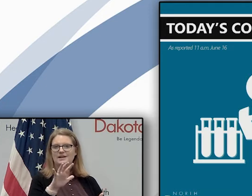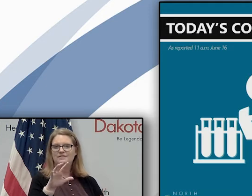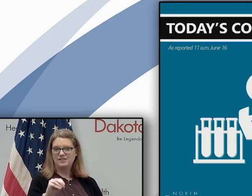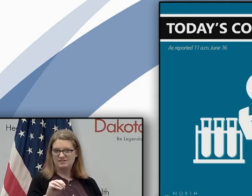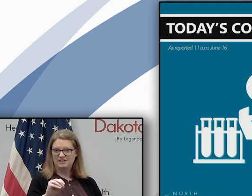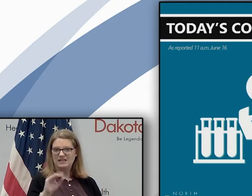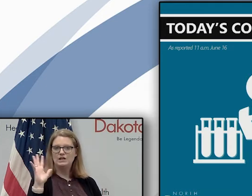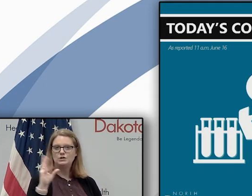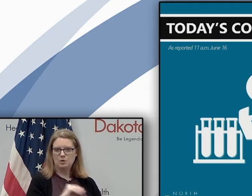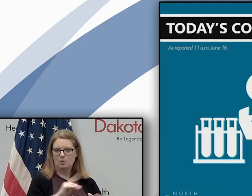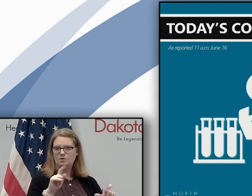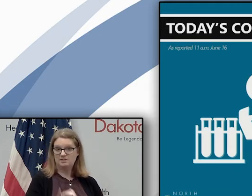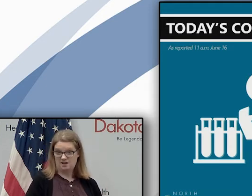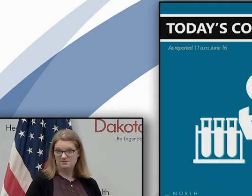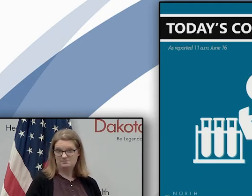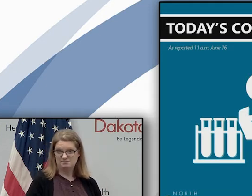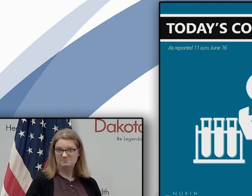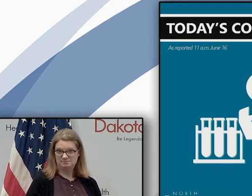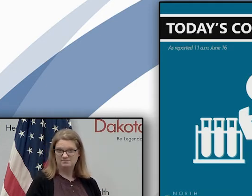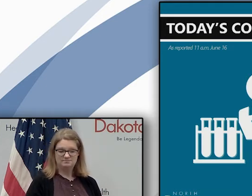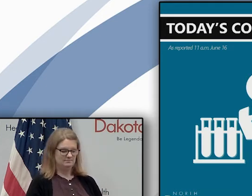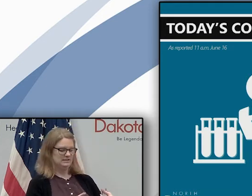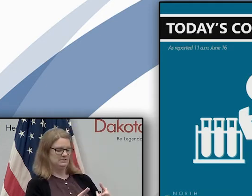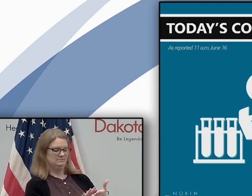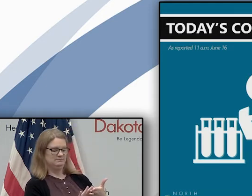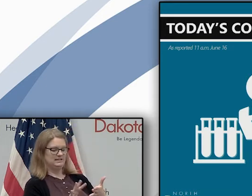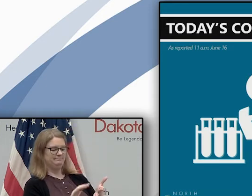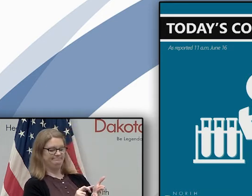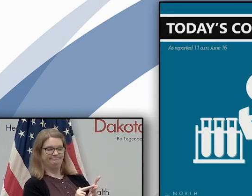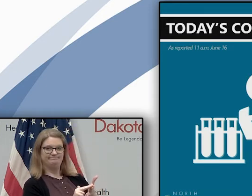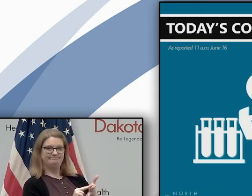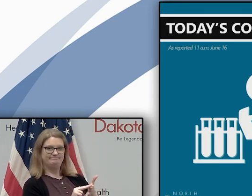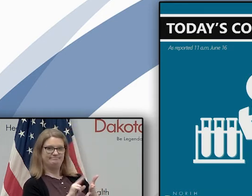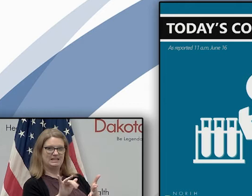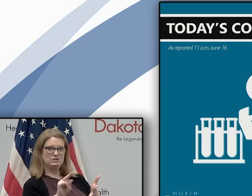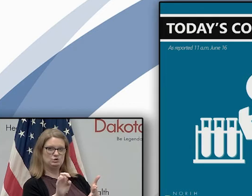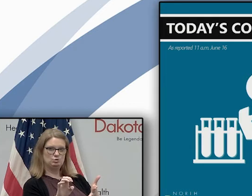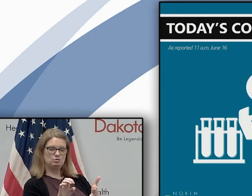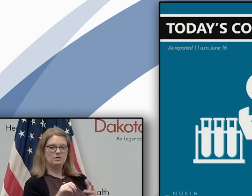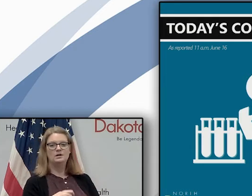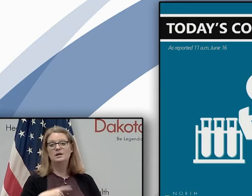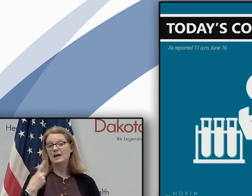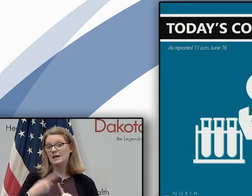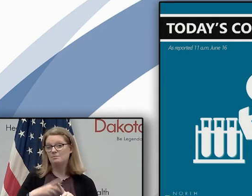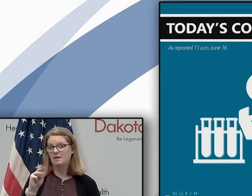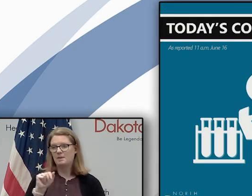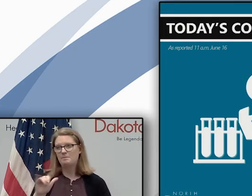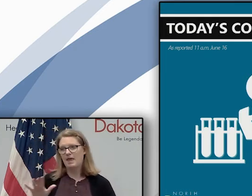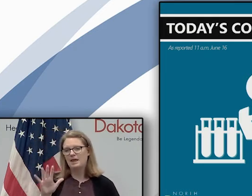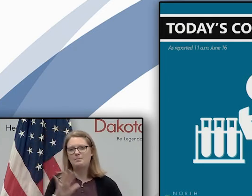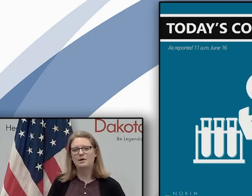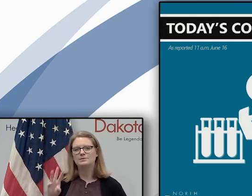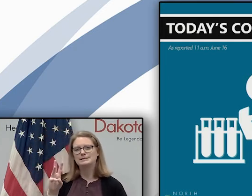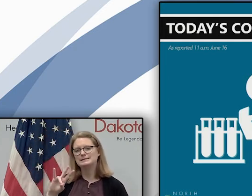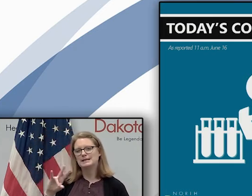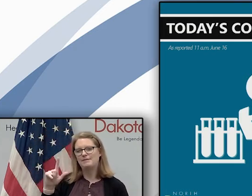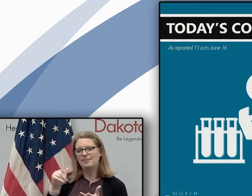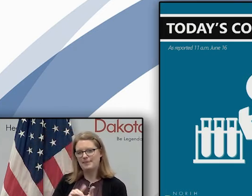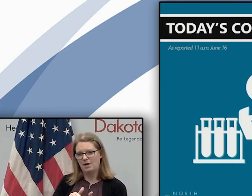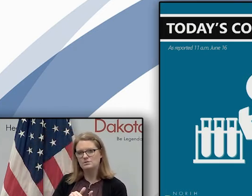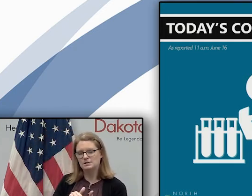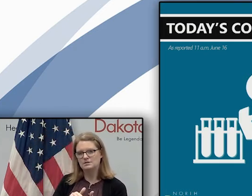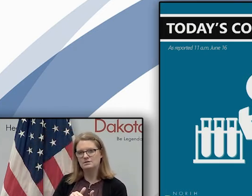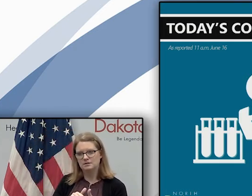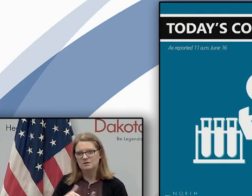41,050 total tests in June. In the month of May, we did about 67,000, so we